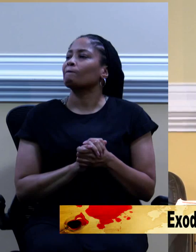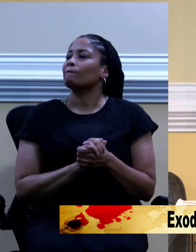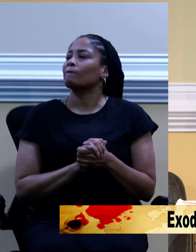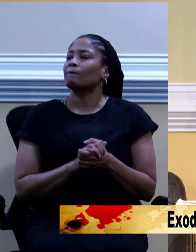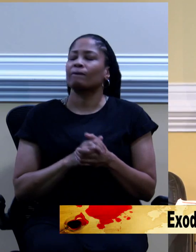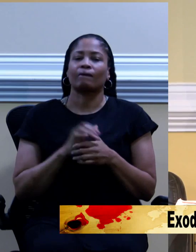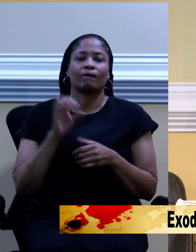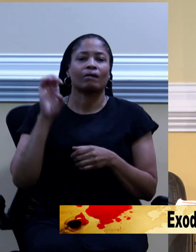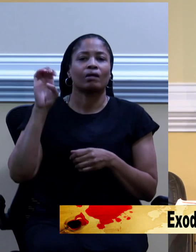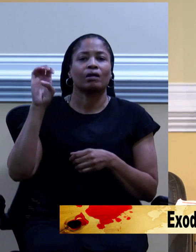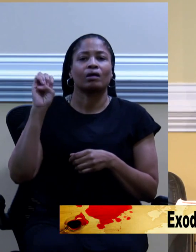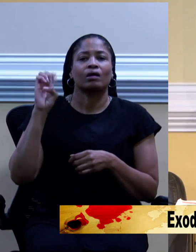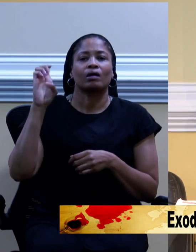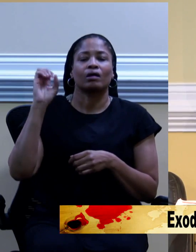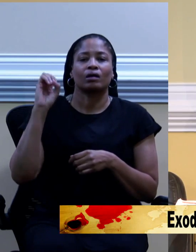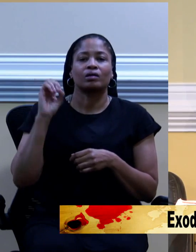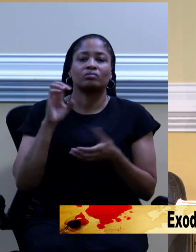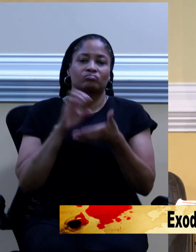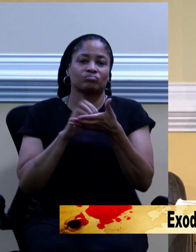Exodus chapter 12.